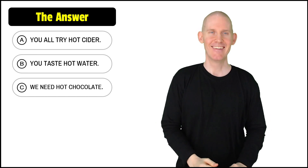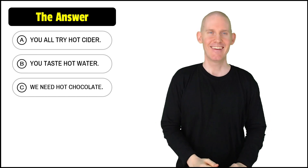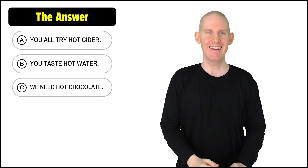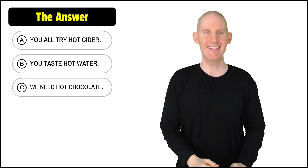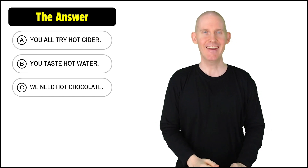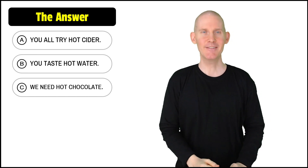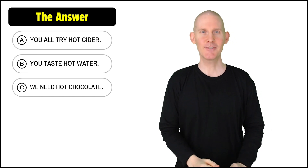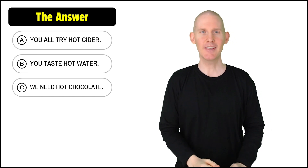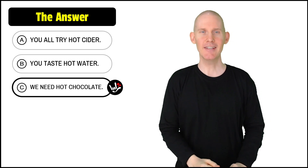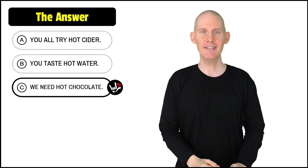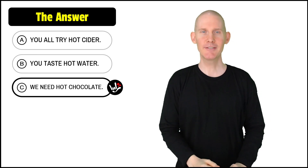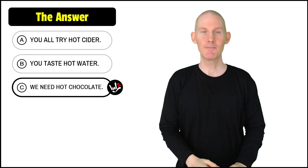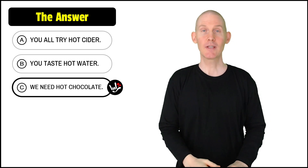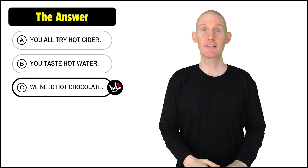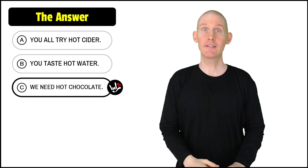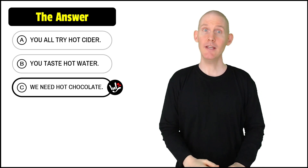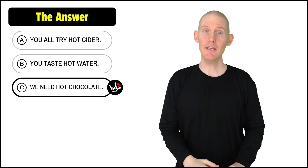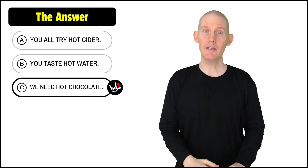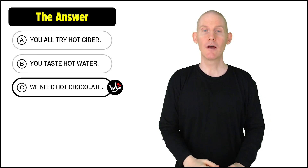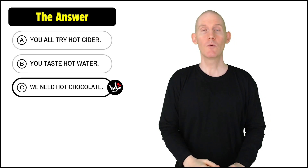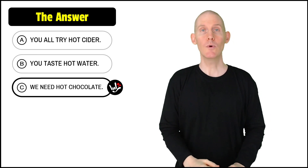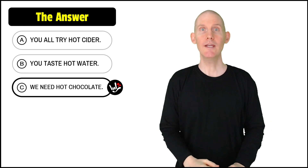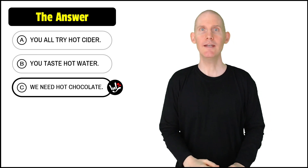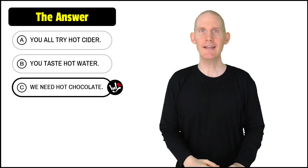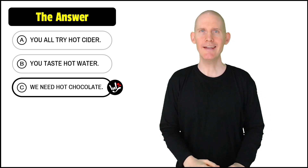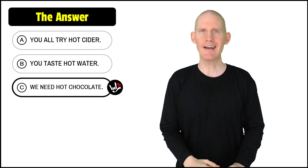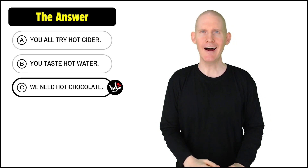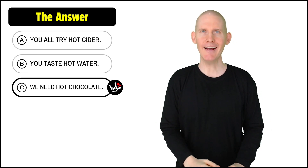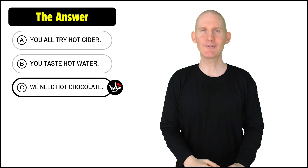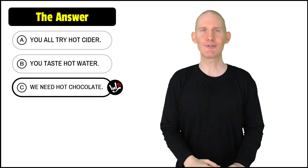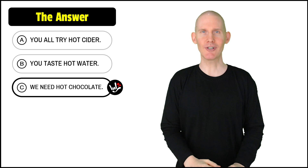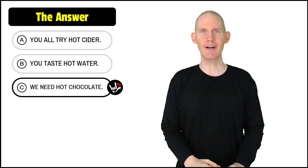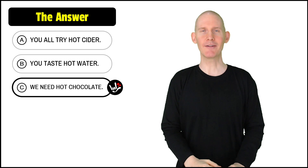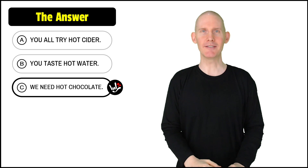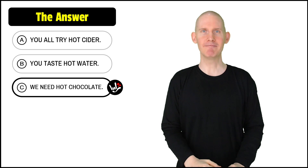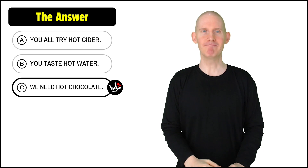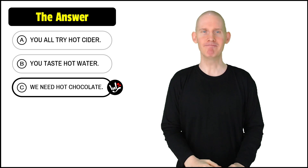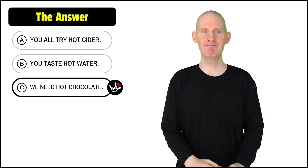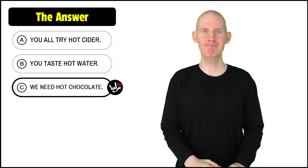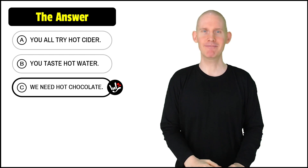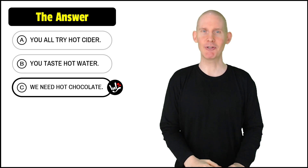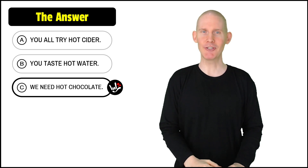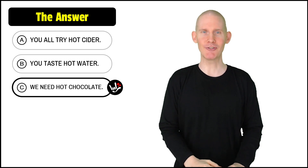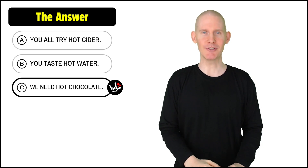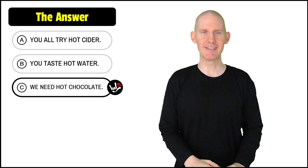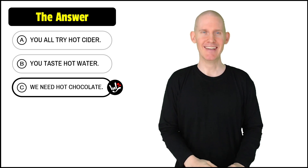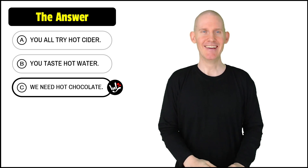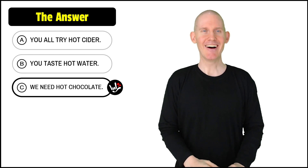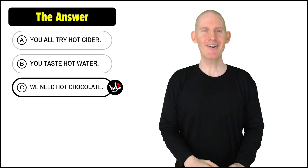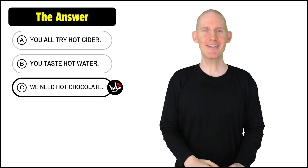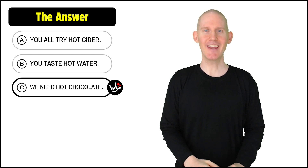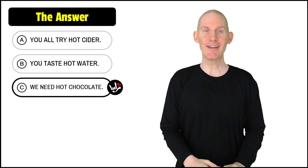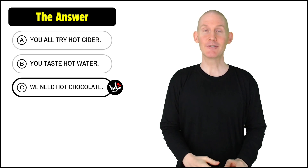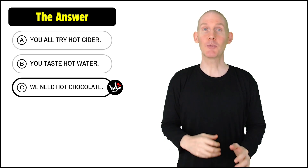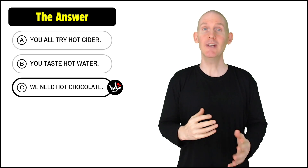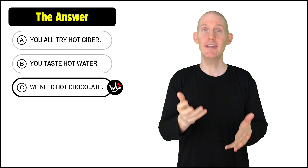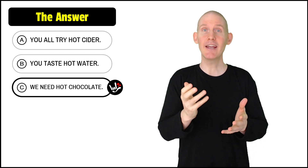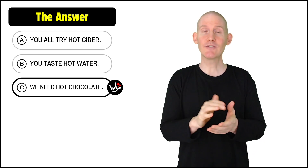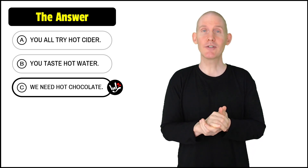And the answer is C. We need hot chocolate. Delicious. Okay, so we did the answer,